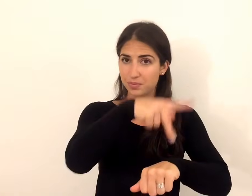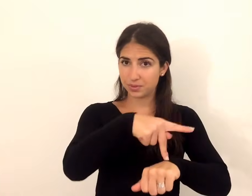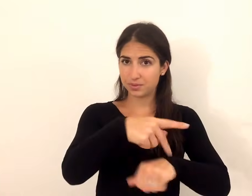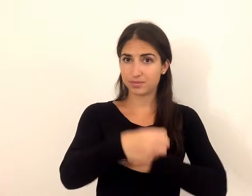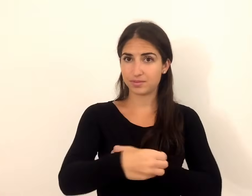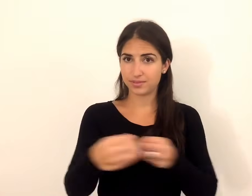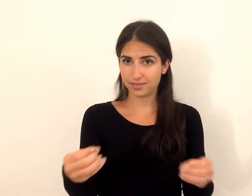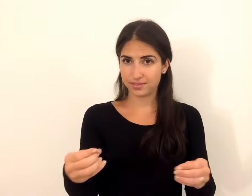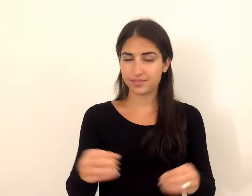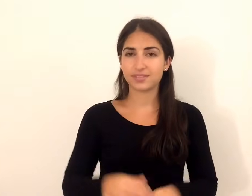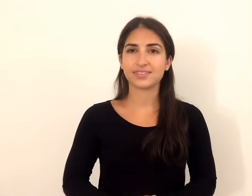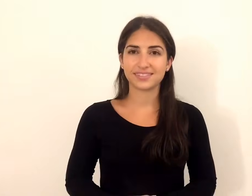Principal's office.